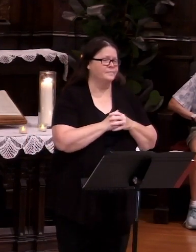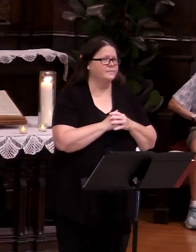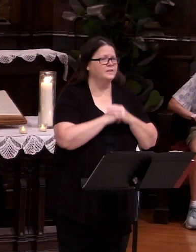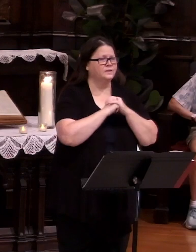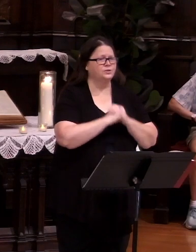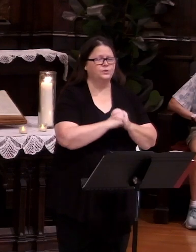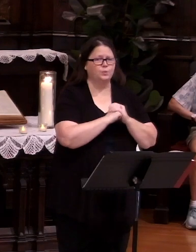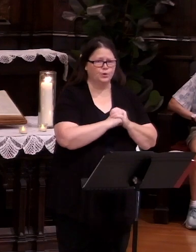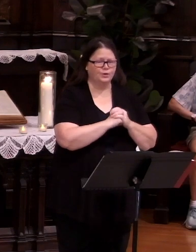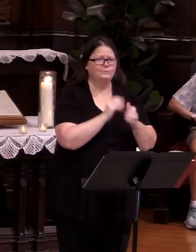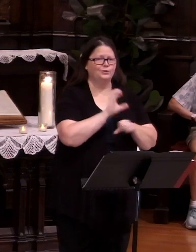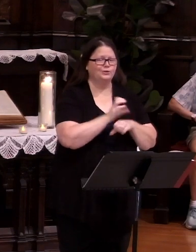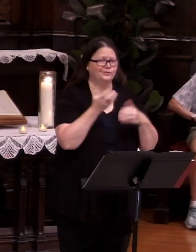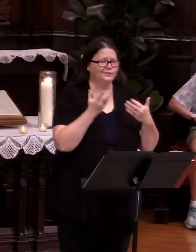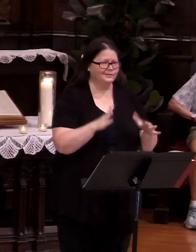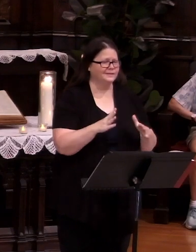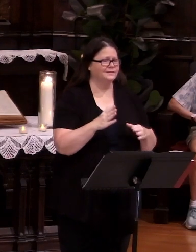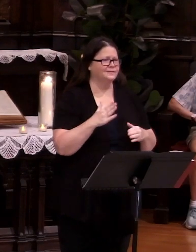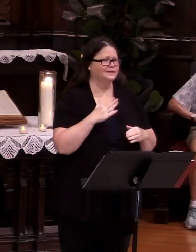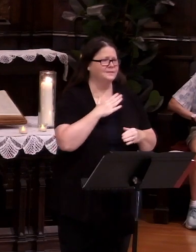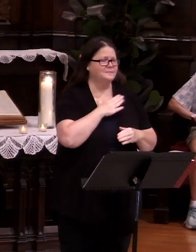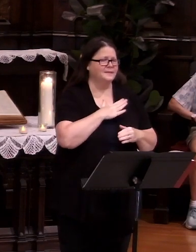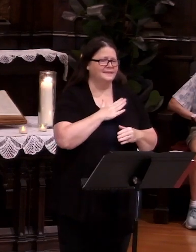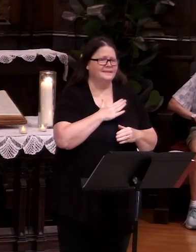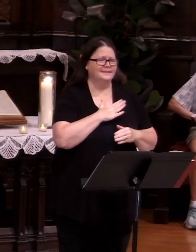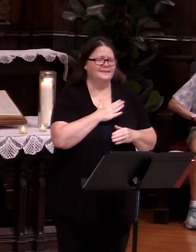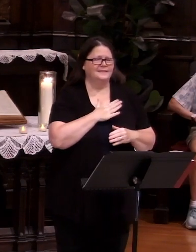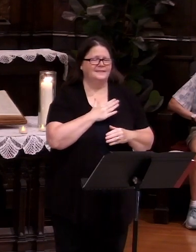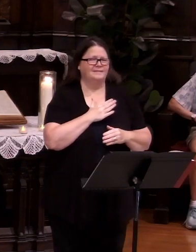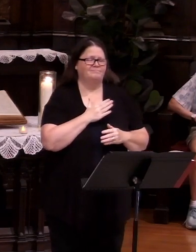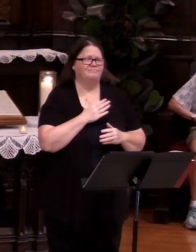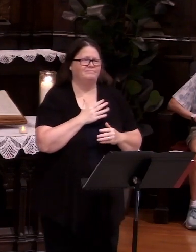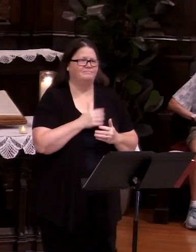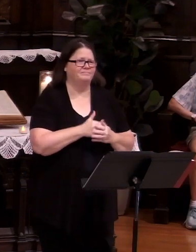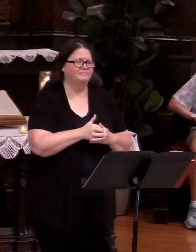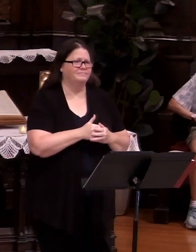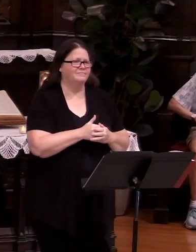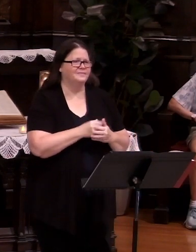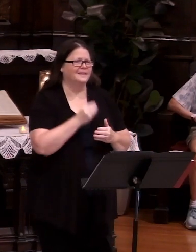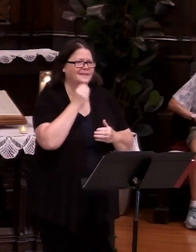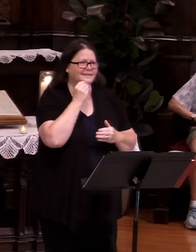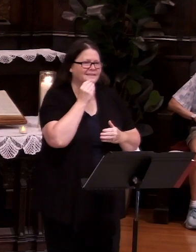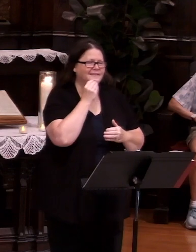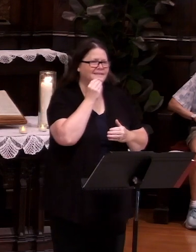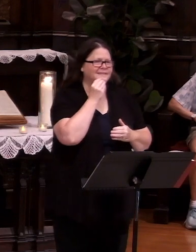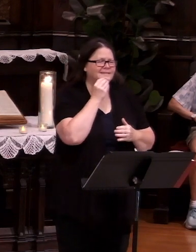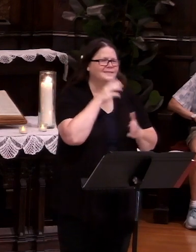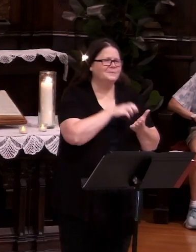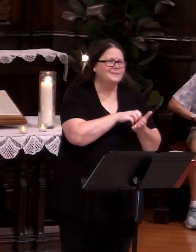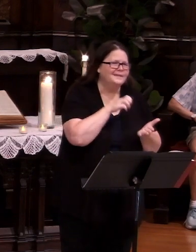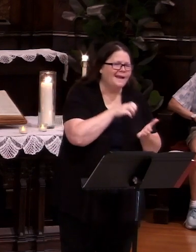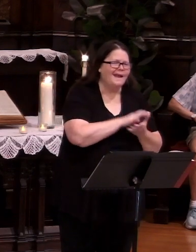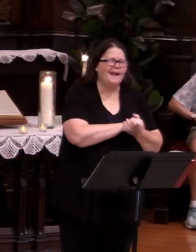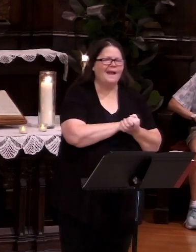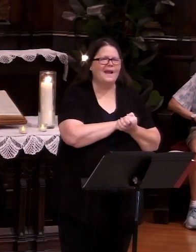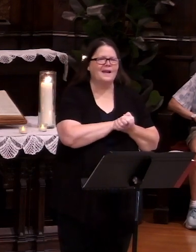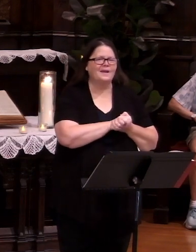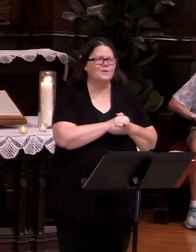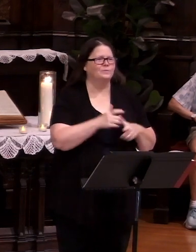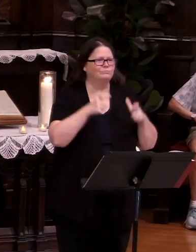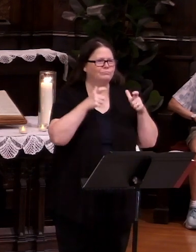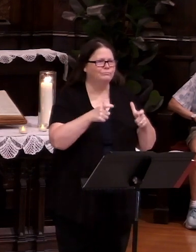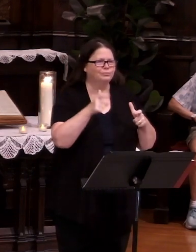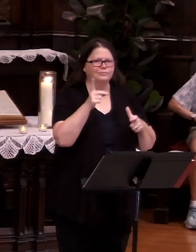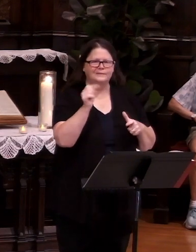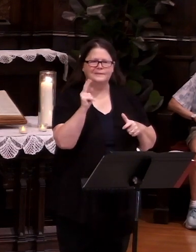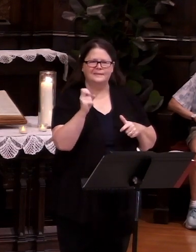worship, please come enjoy a cupcake or a pastry, a